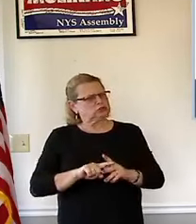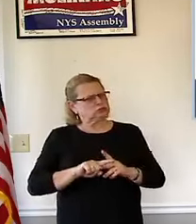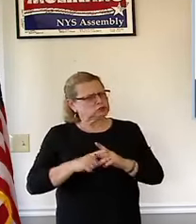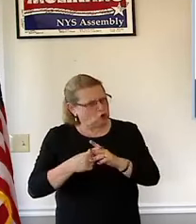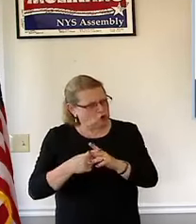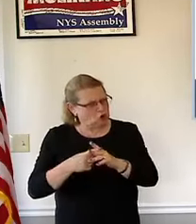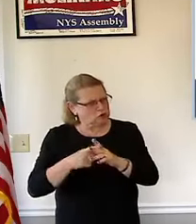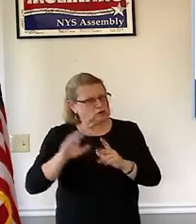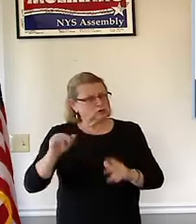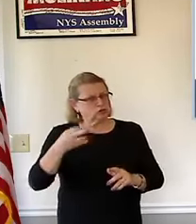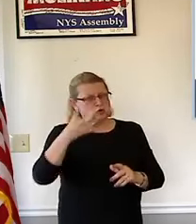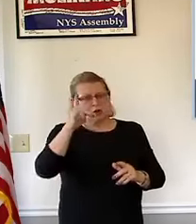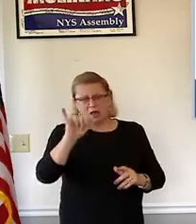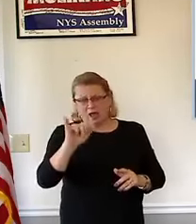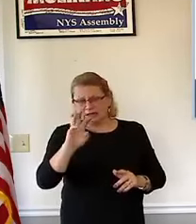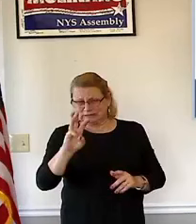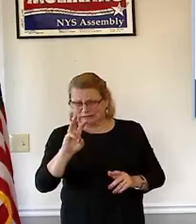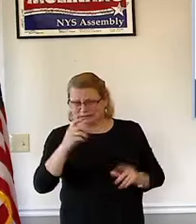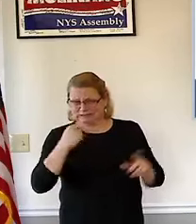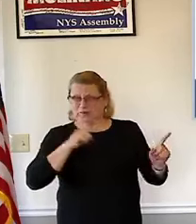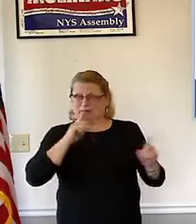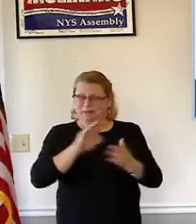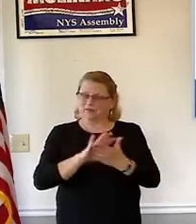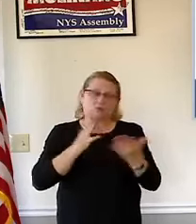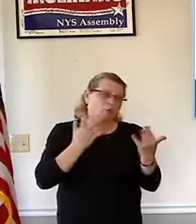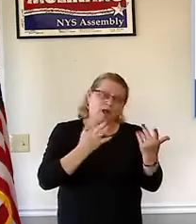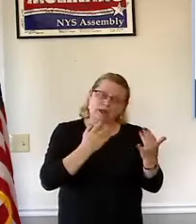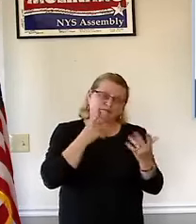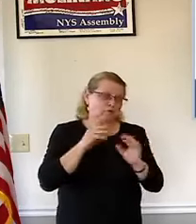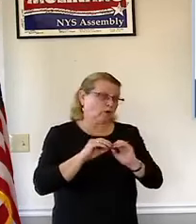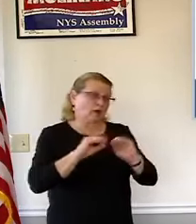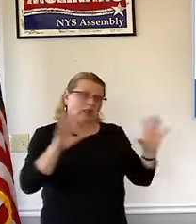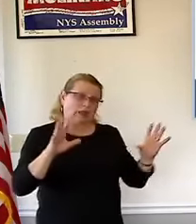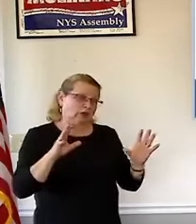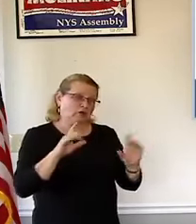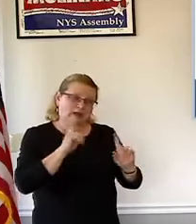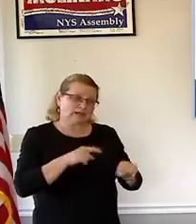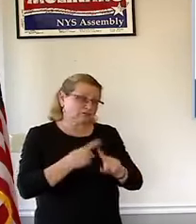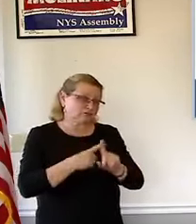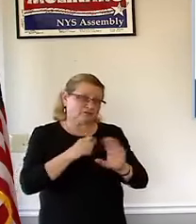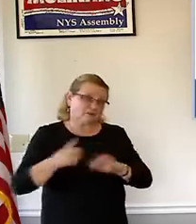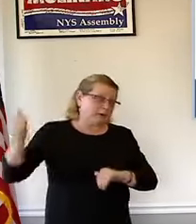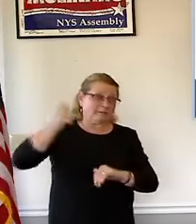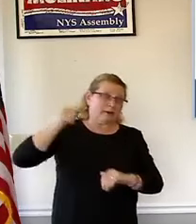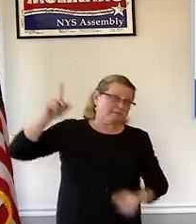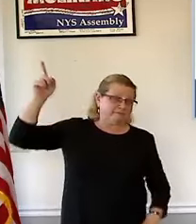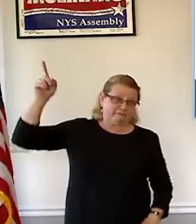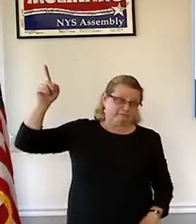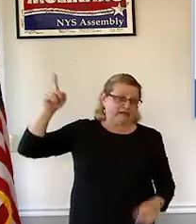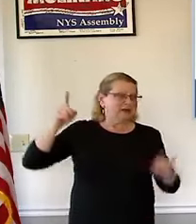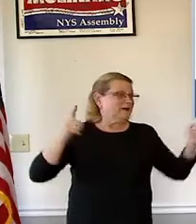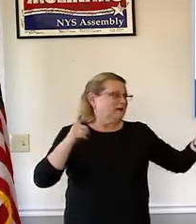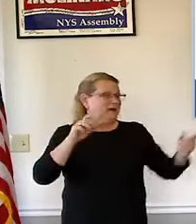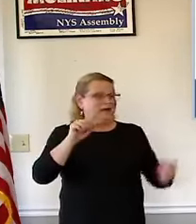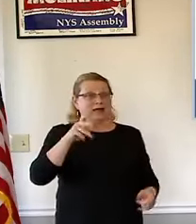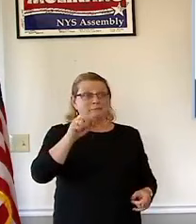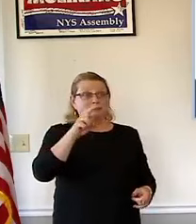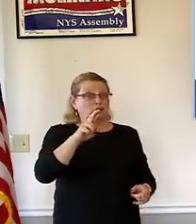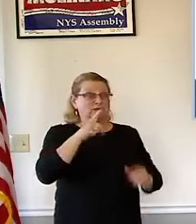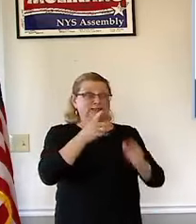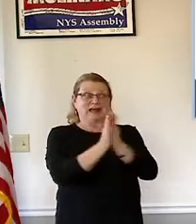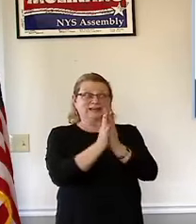July 6th. We're waiting for clarity otherwise. Amber is asking if Splashdown can still open.